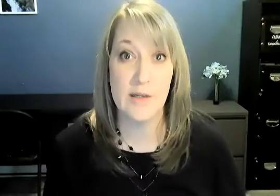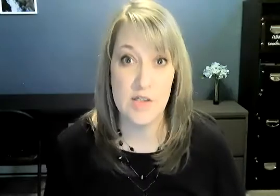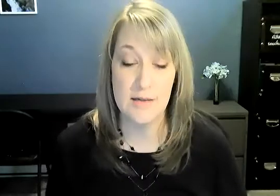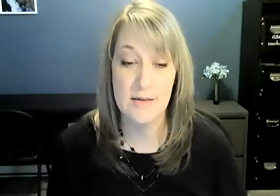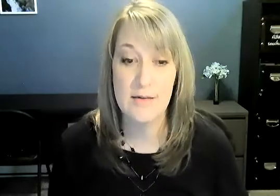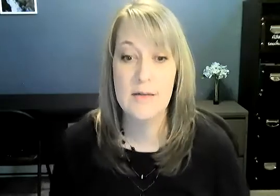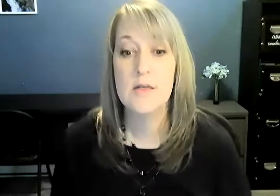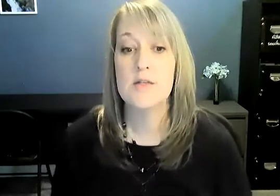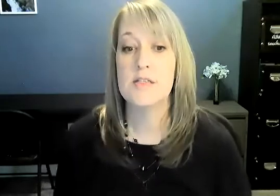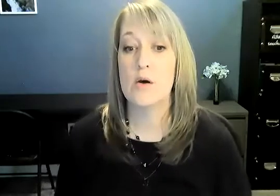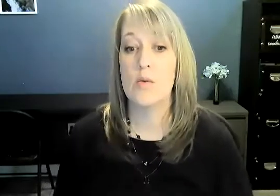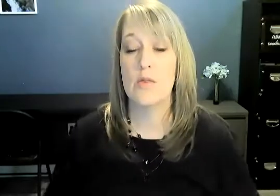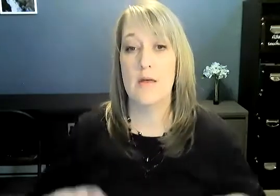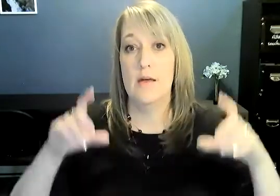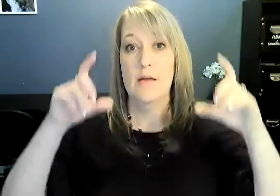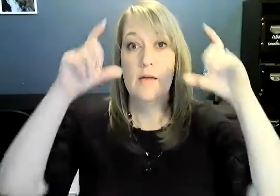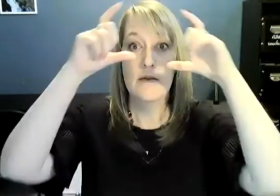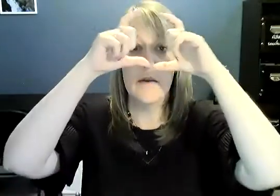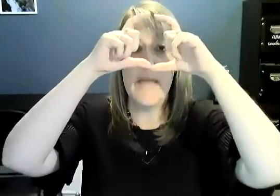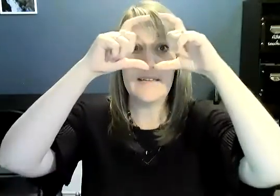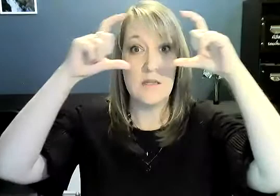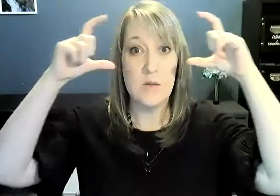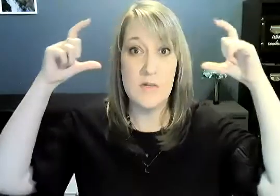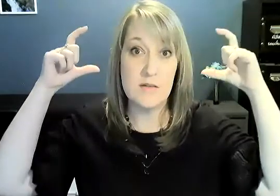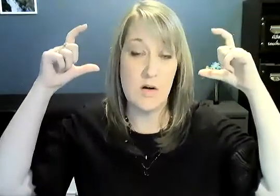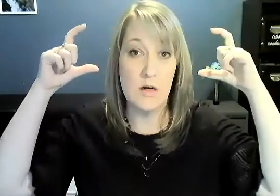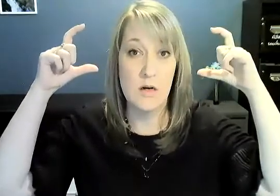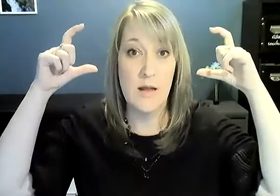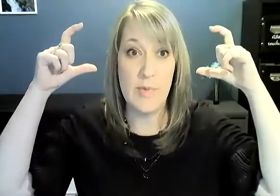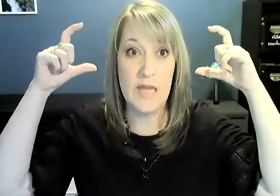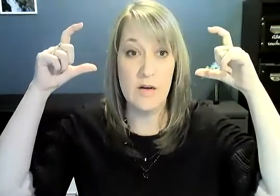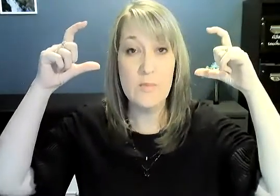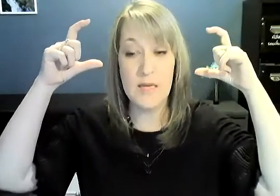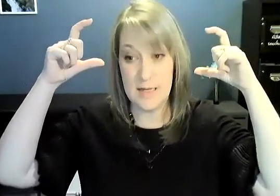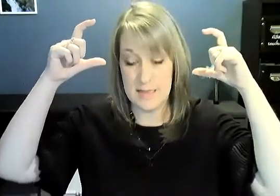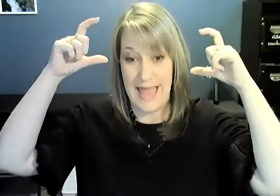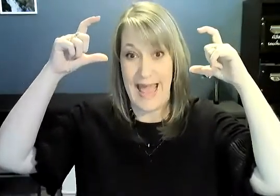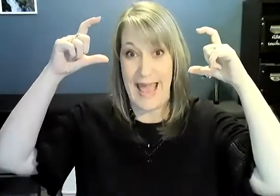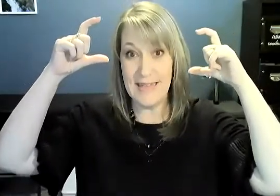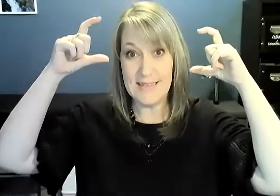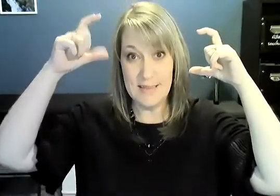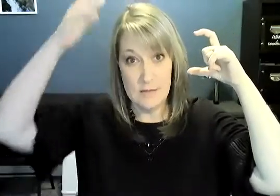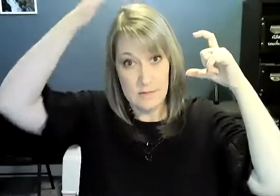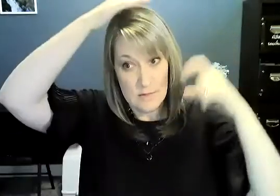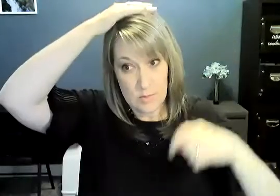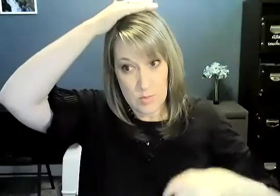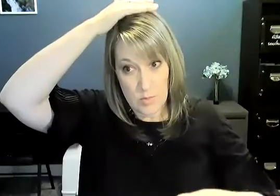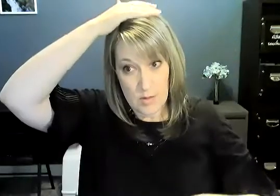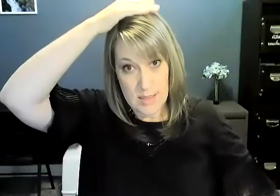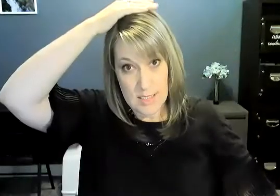location. So the masculine ones are up here because hats were worn on the top